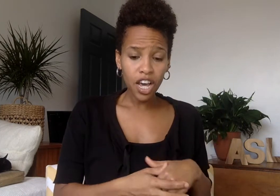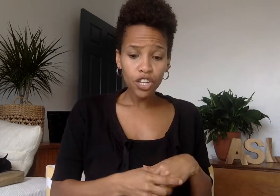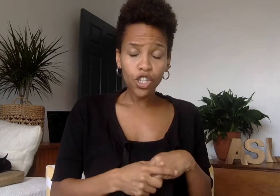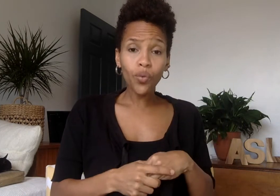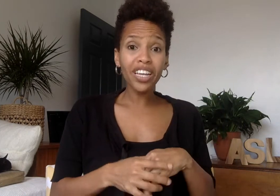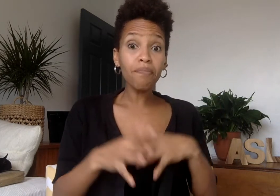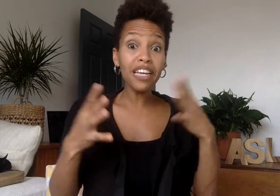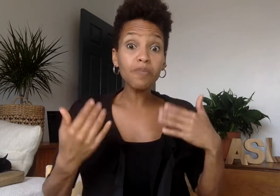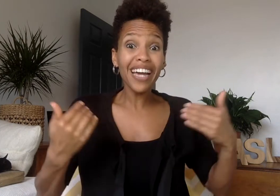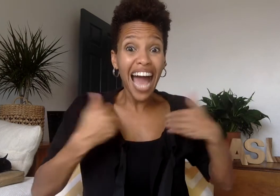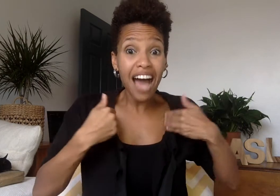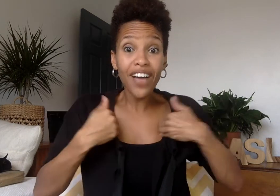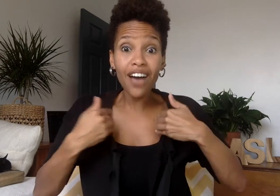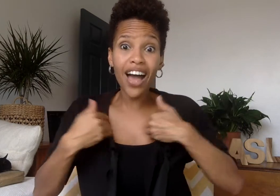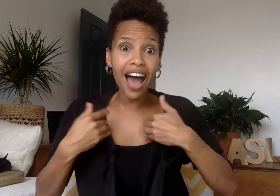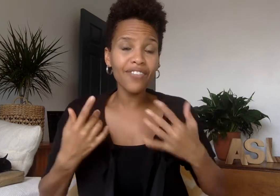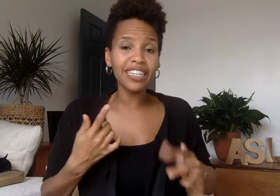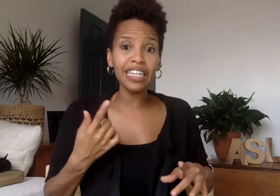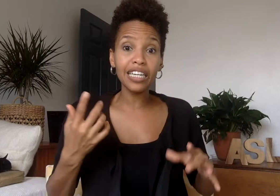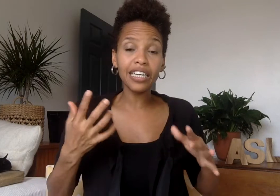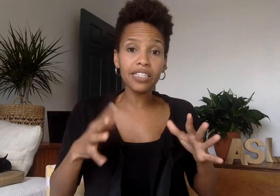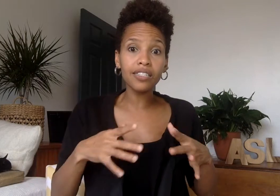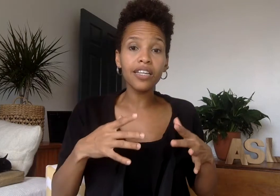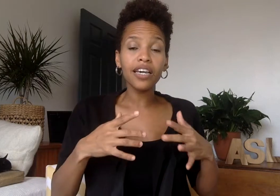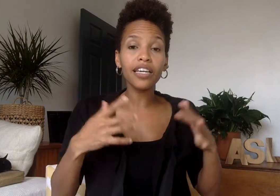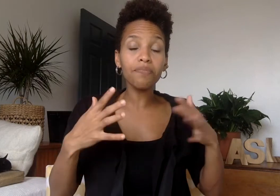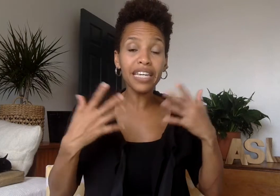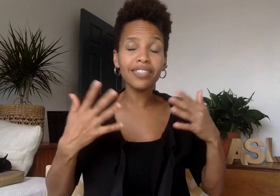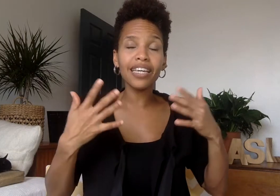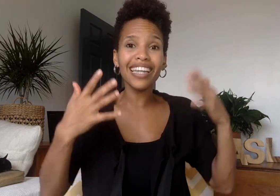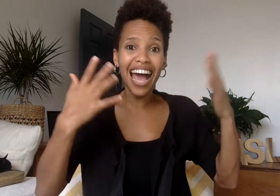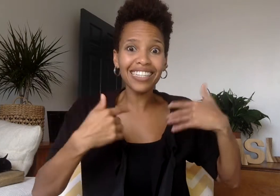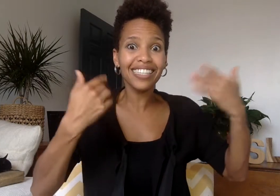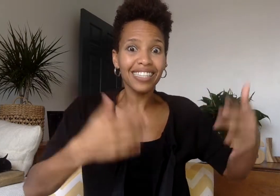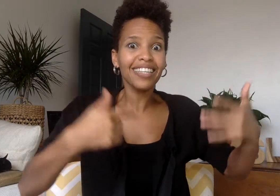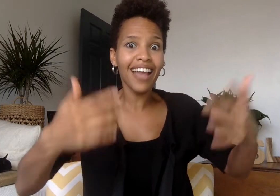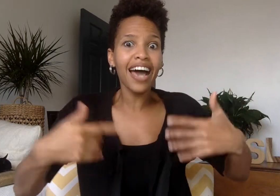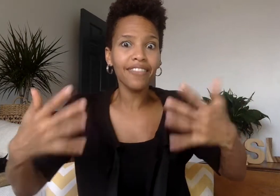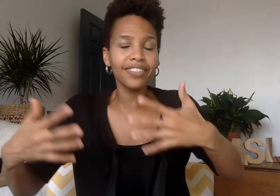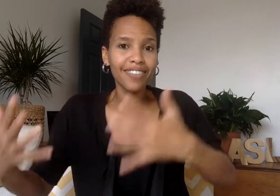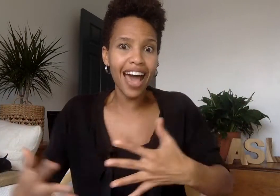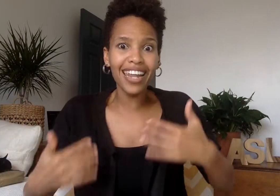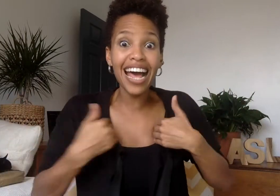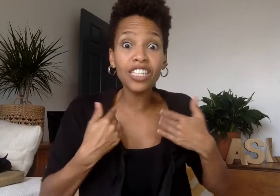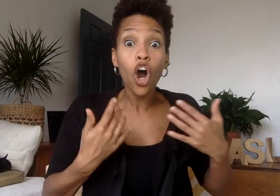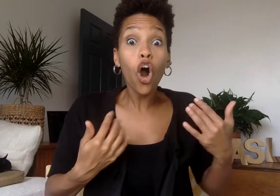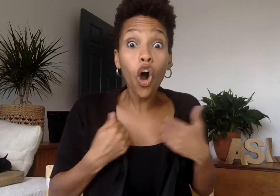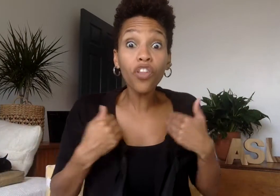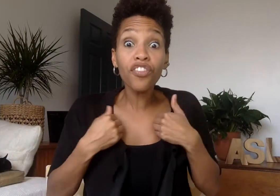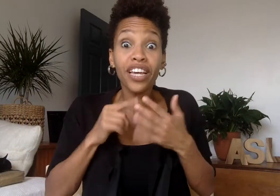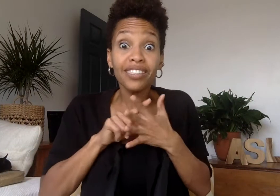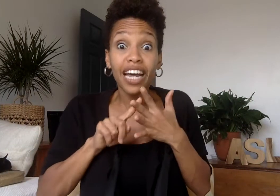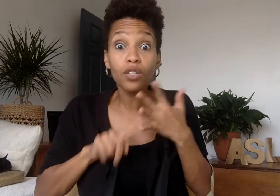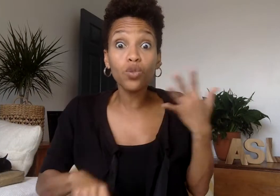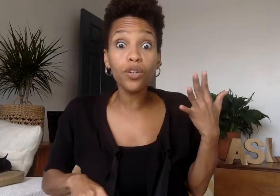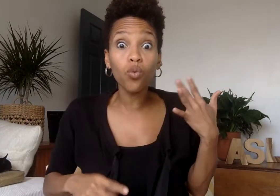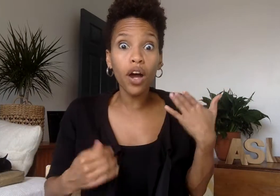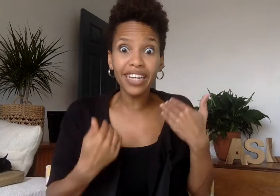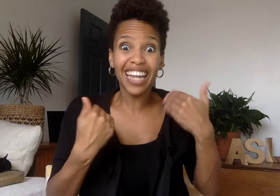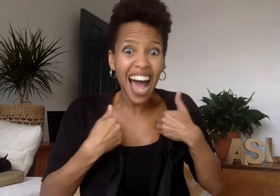So what he means by have and is he means it has this and that and this and that. It has all the things that I was wanting. It has